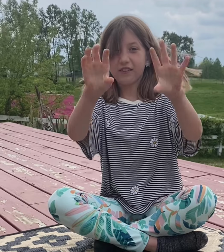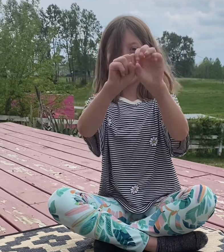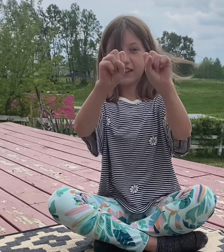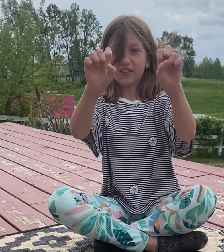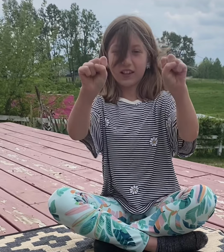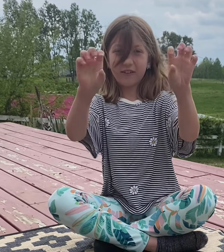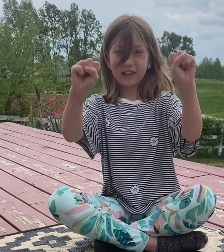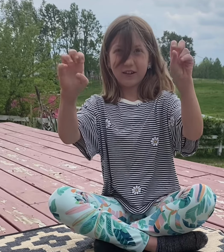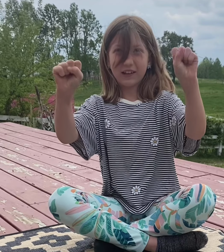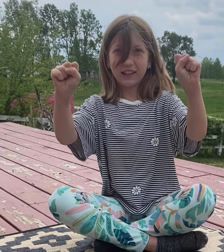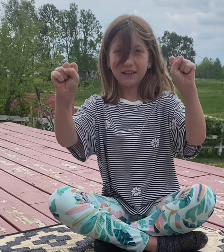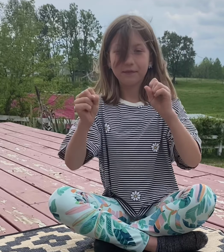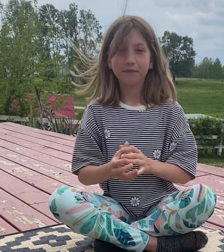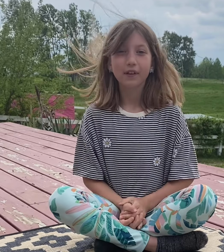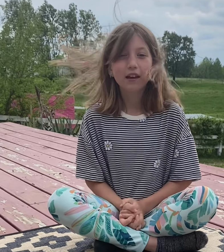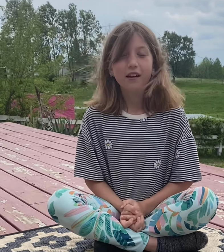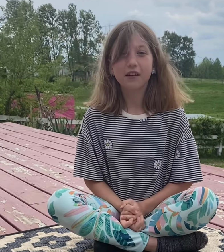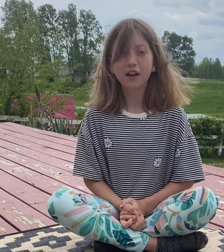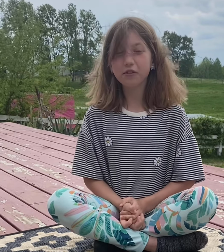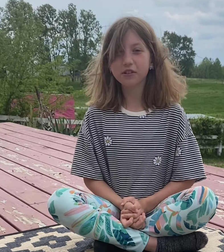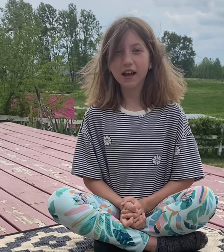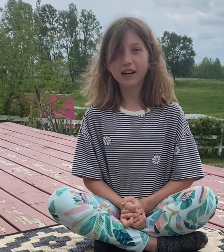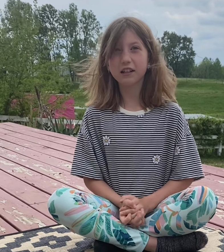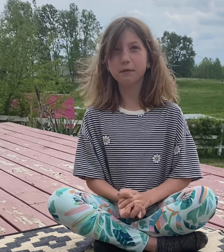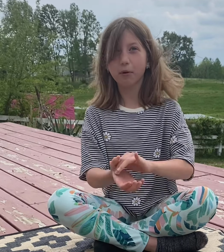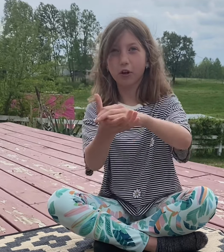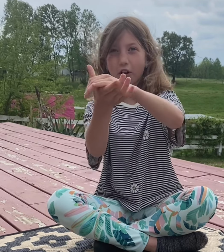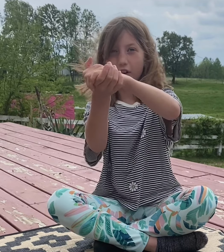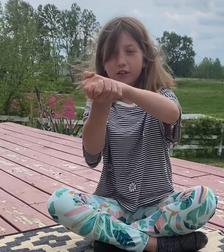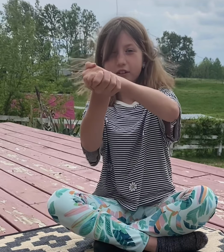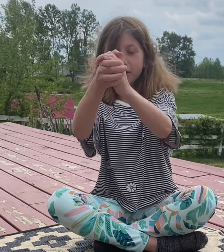Squeeze, squeeze, squeeze, squeeze. Another sign is burgers